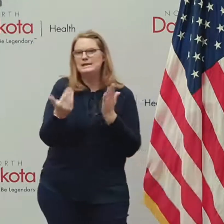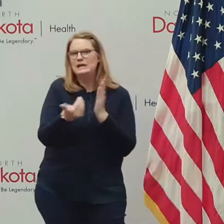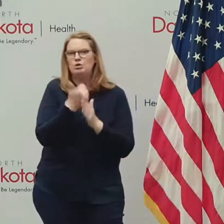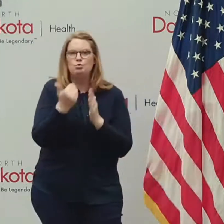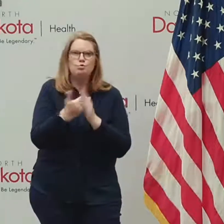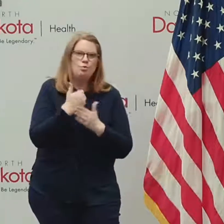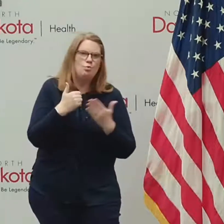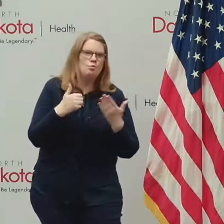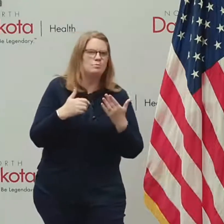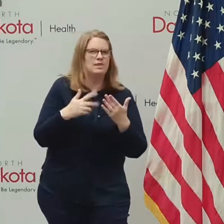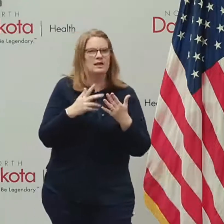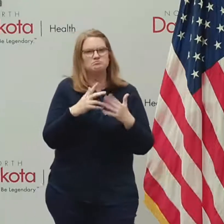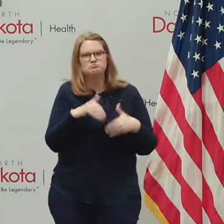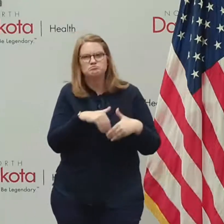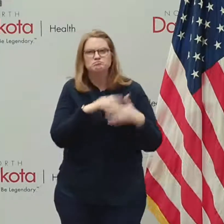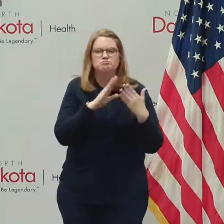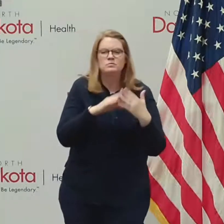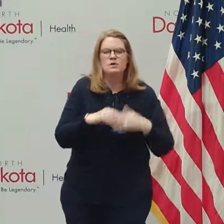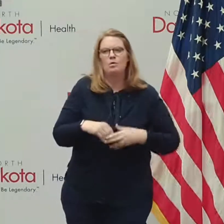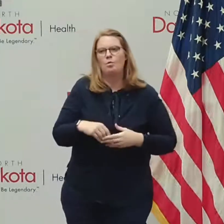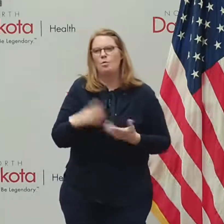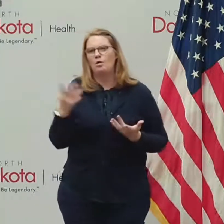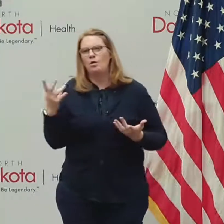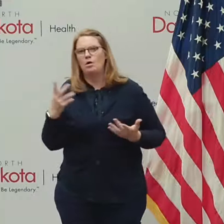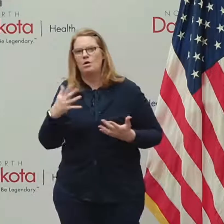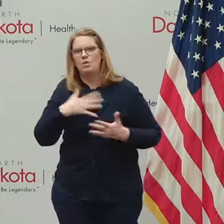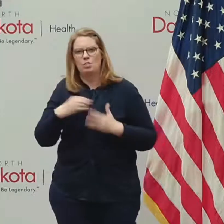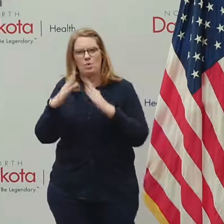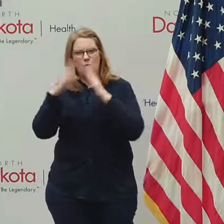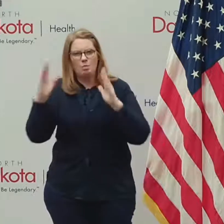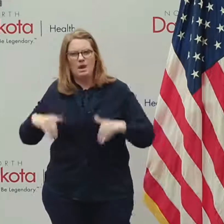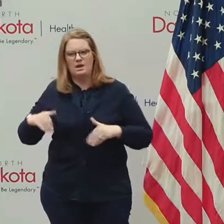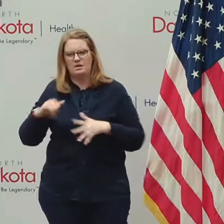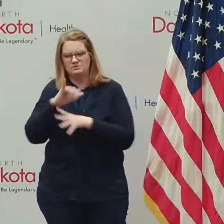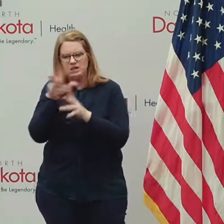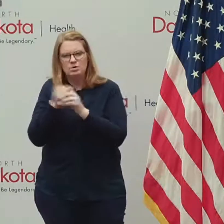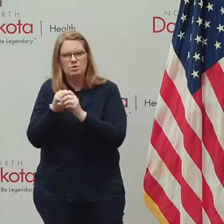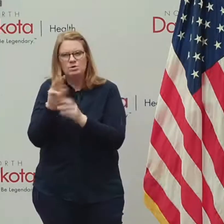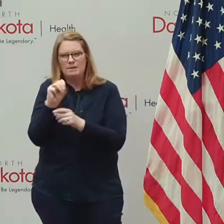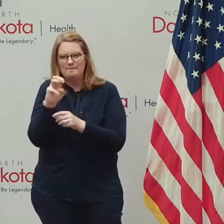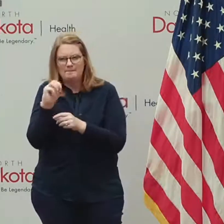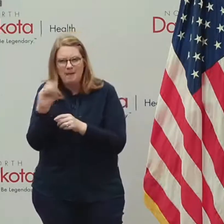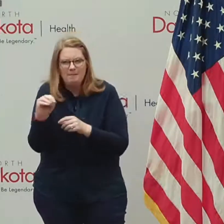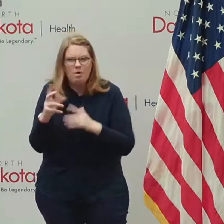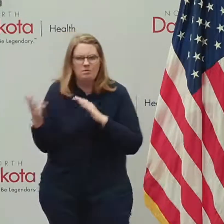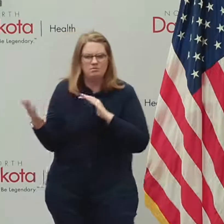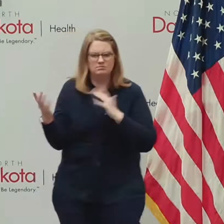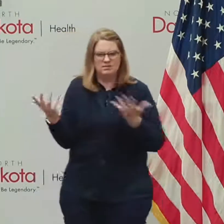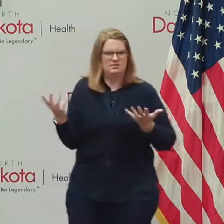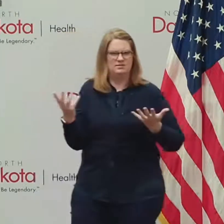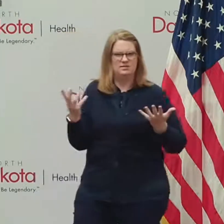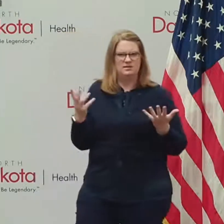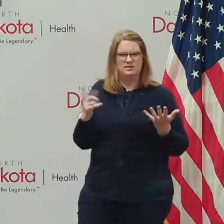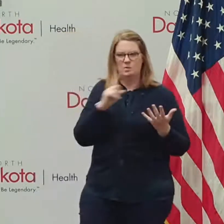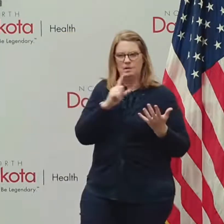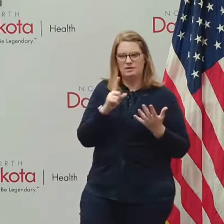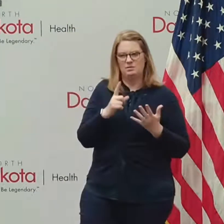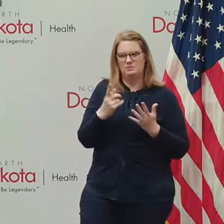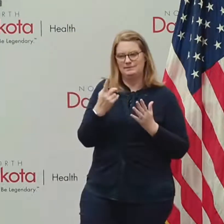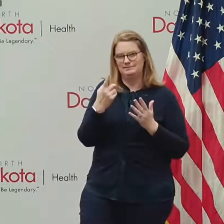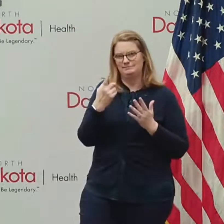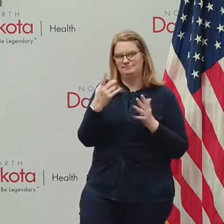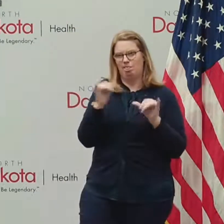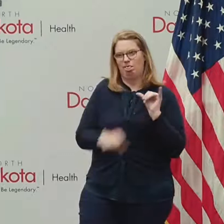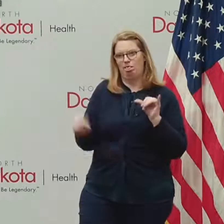to have the White House put it in a memo versus what we've been saying here in North Dakota for 7 months? What